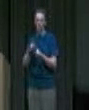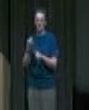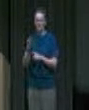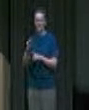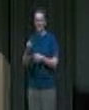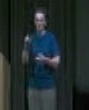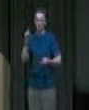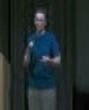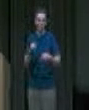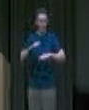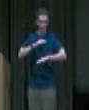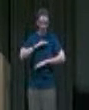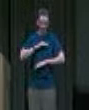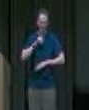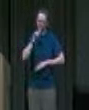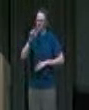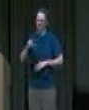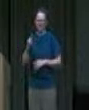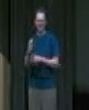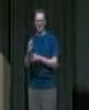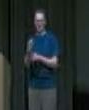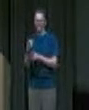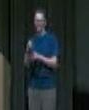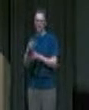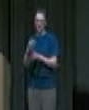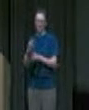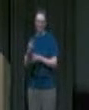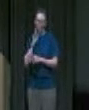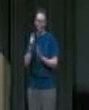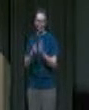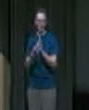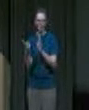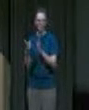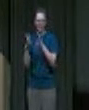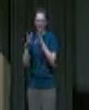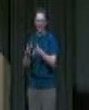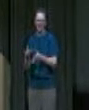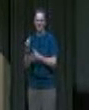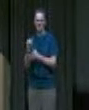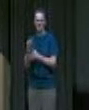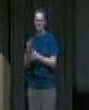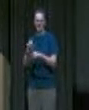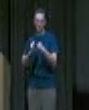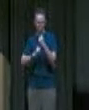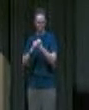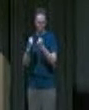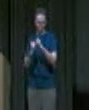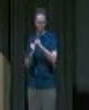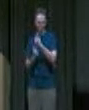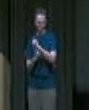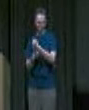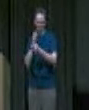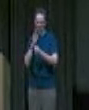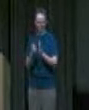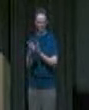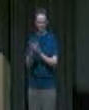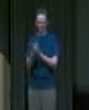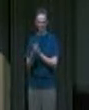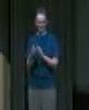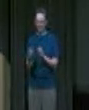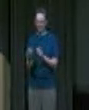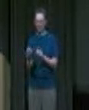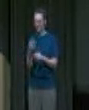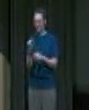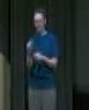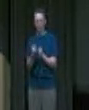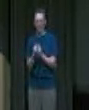down low enough, we will not need siphons. We will just remove the remaining dam structure as is, just